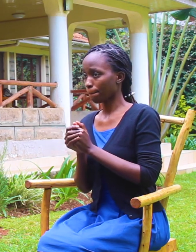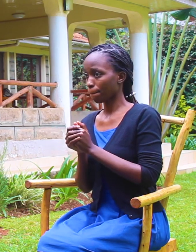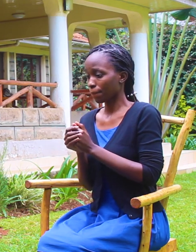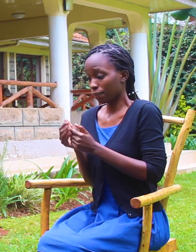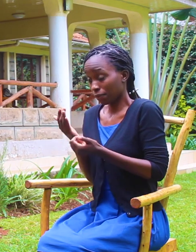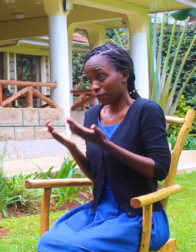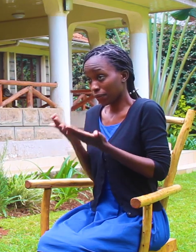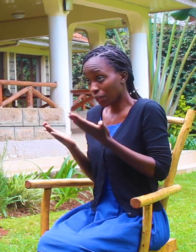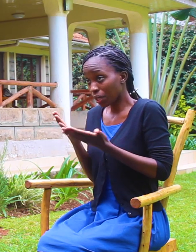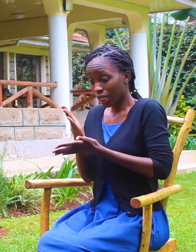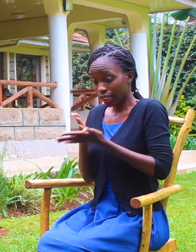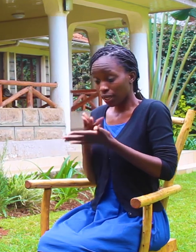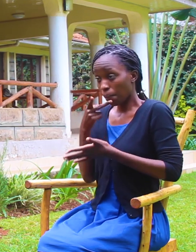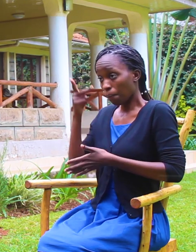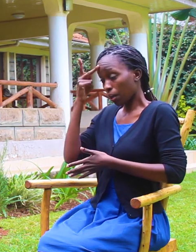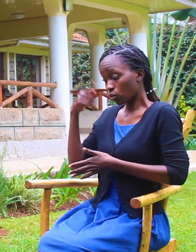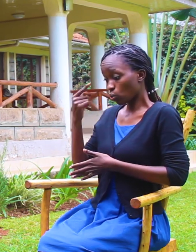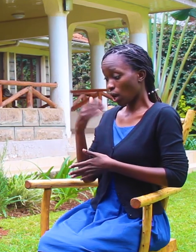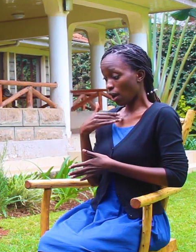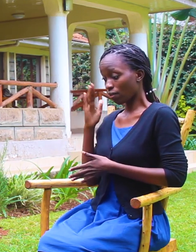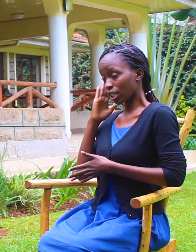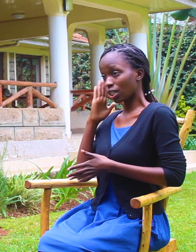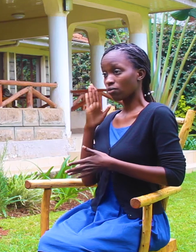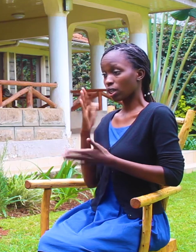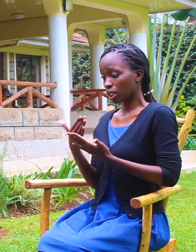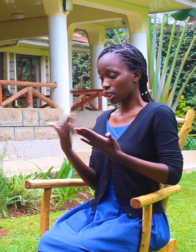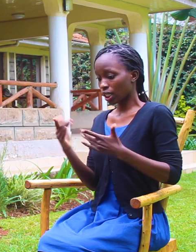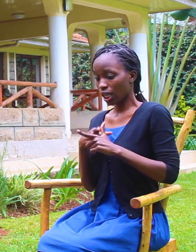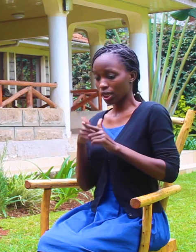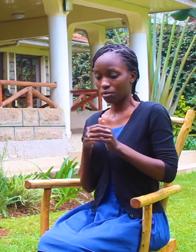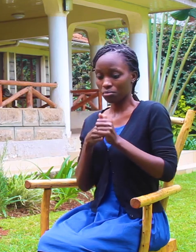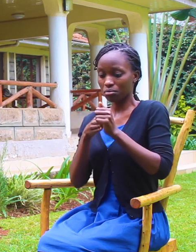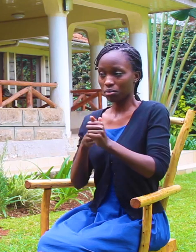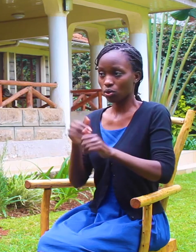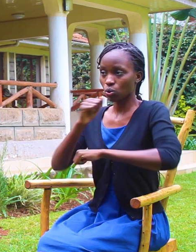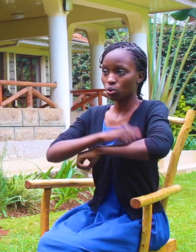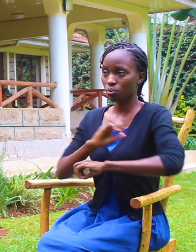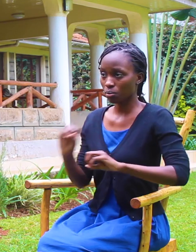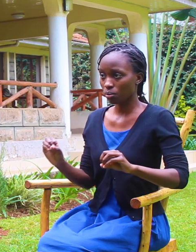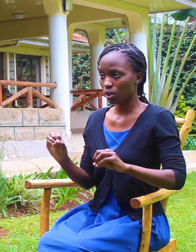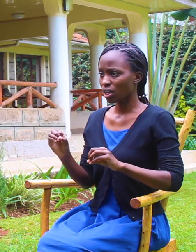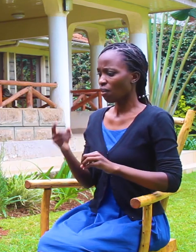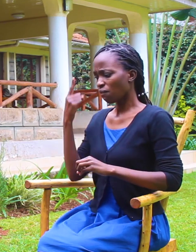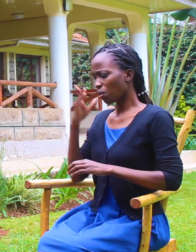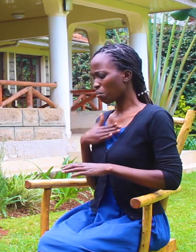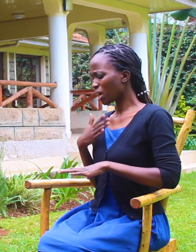maybe some parents who have got deaf children don't take them to school. So it was always not difficult for me to take her to primary